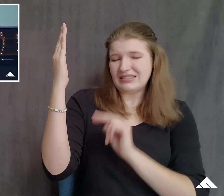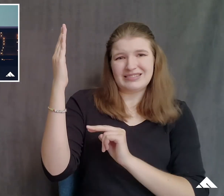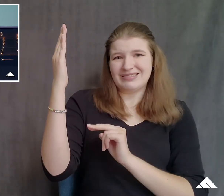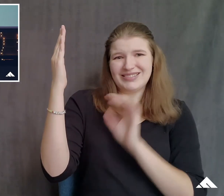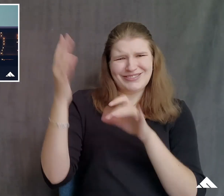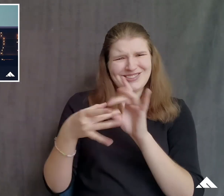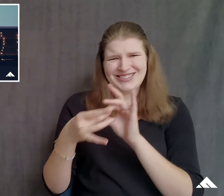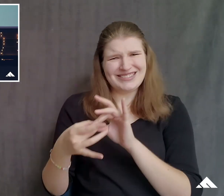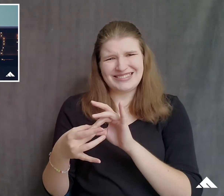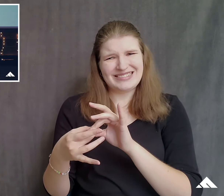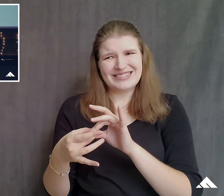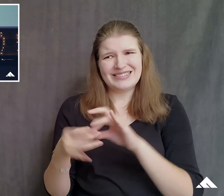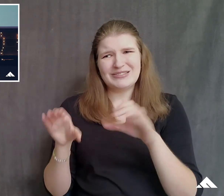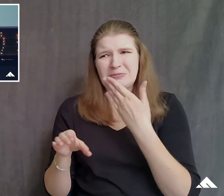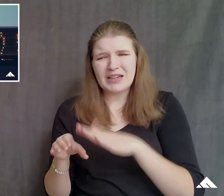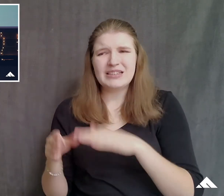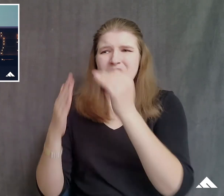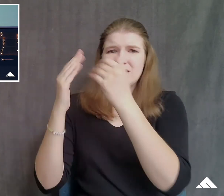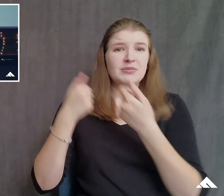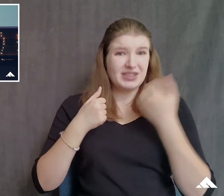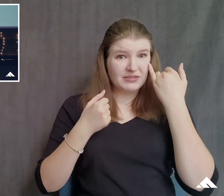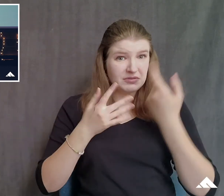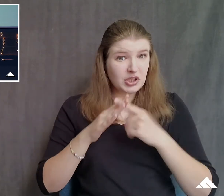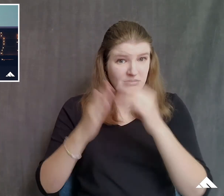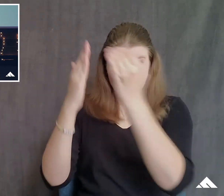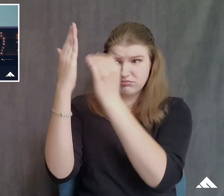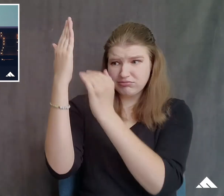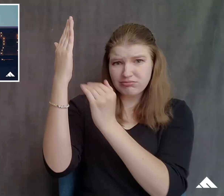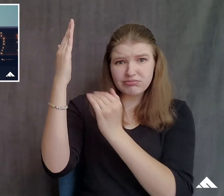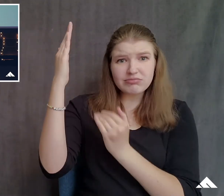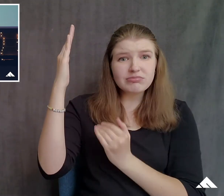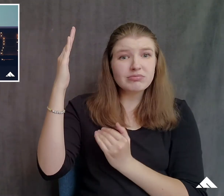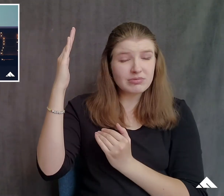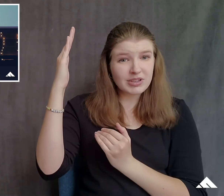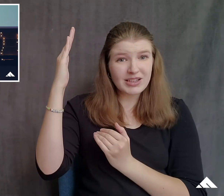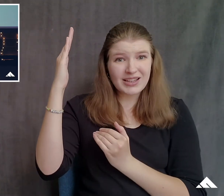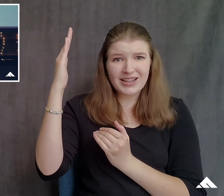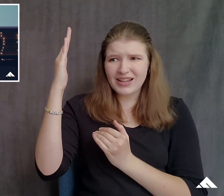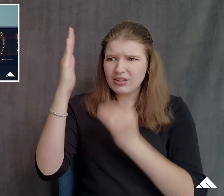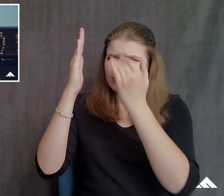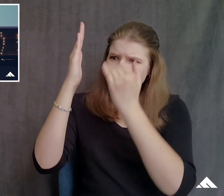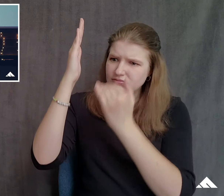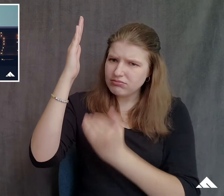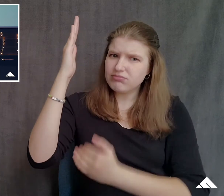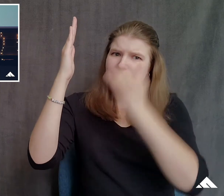that relationship, and you start making that list. I mean, that exercise would, is there an end to that?